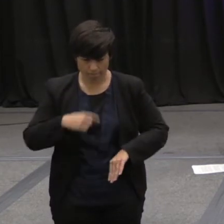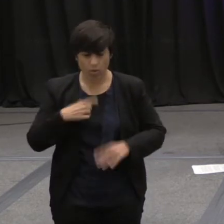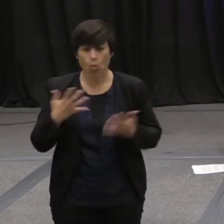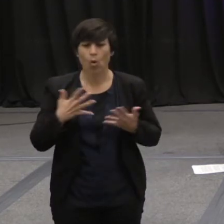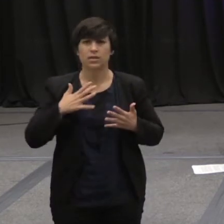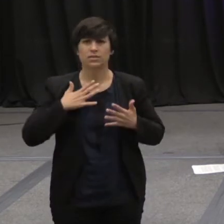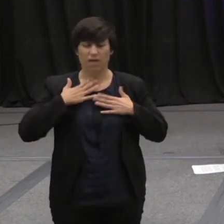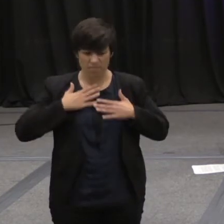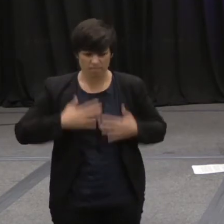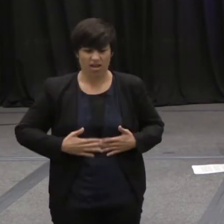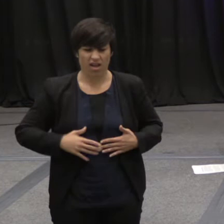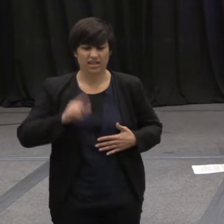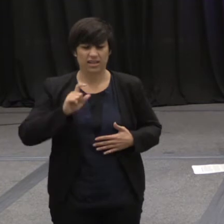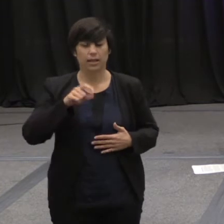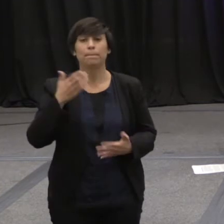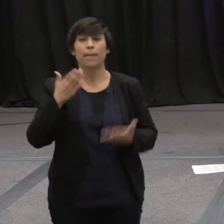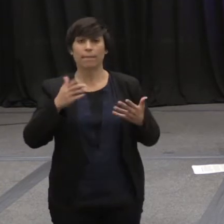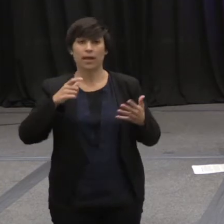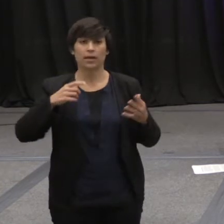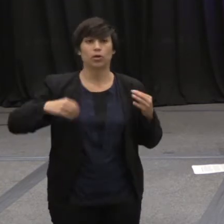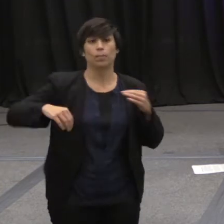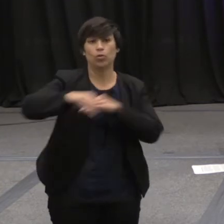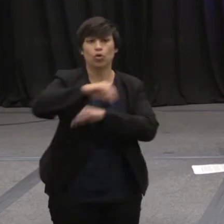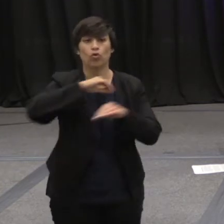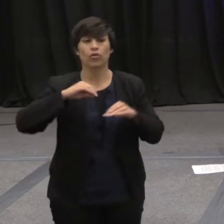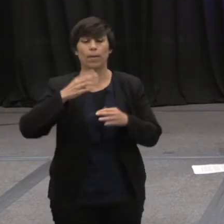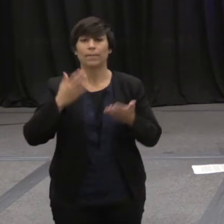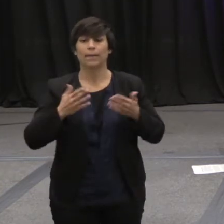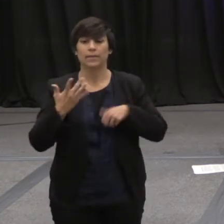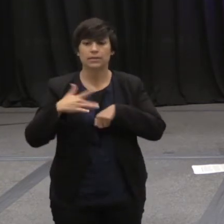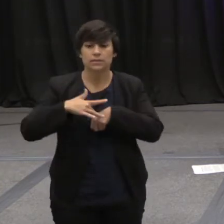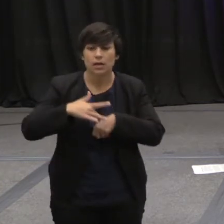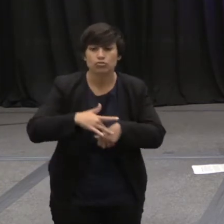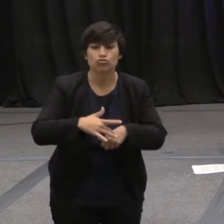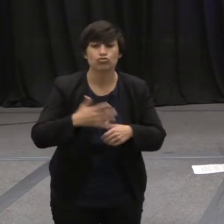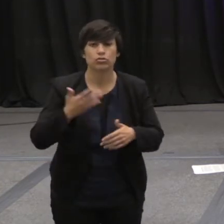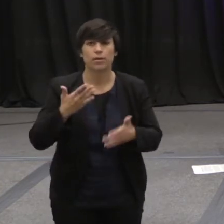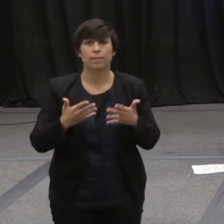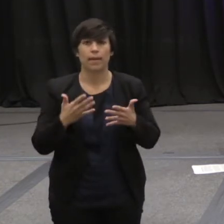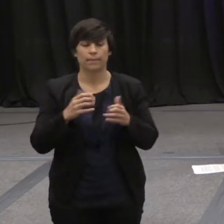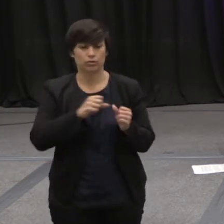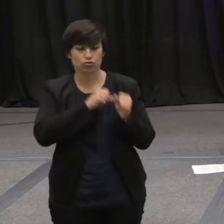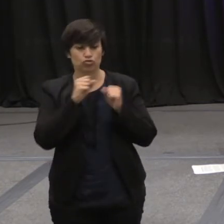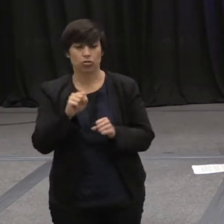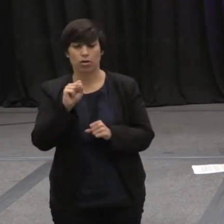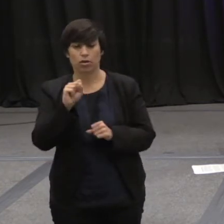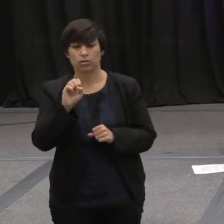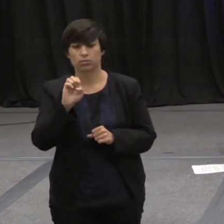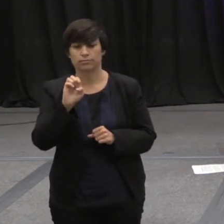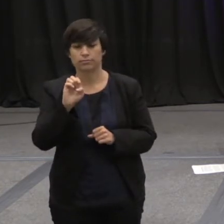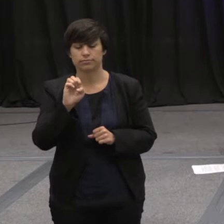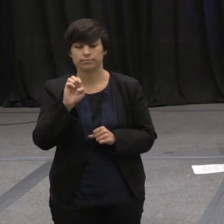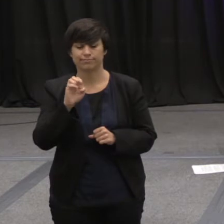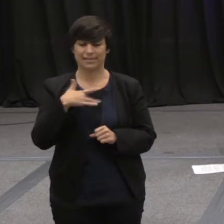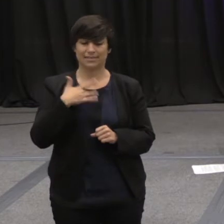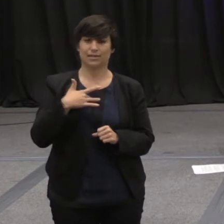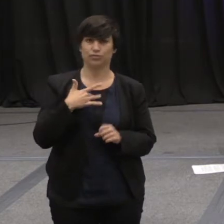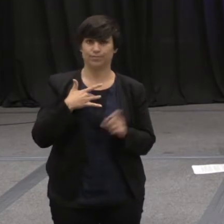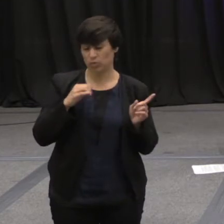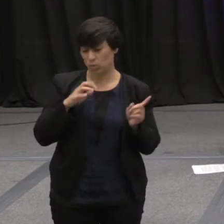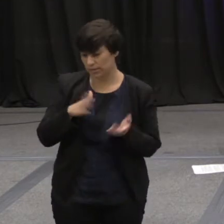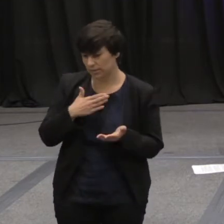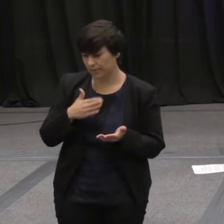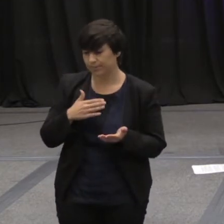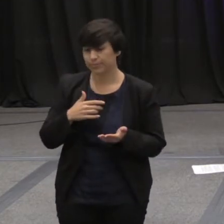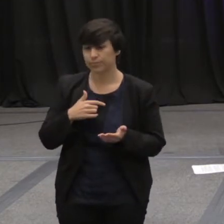Because maybe it is movement. Maybe it is touch. Maybe it is strong sensations. Or singing. Or so right. I